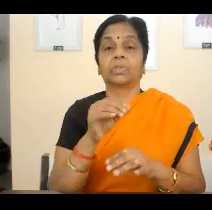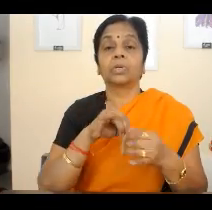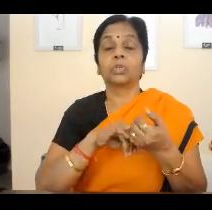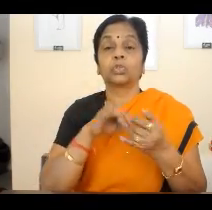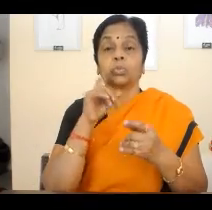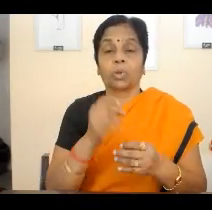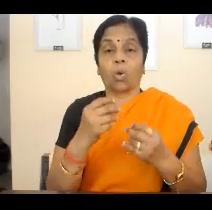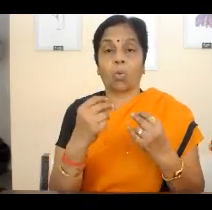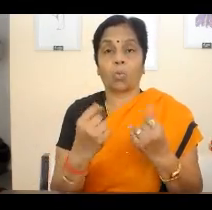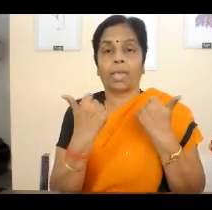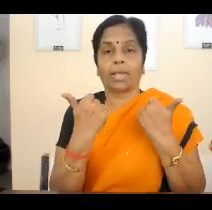quickly.